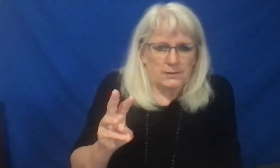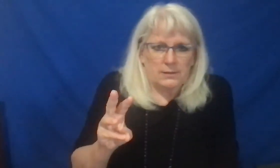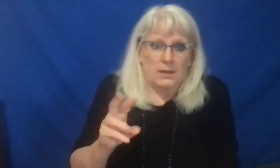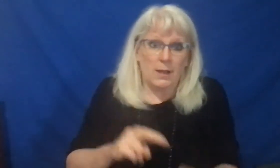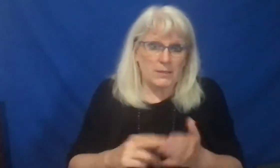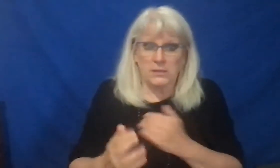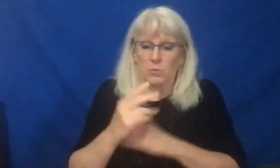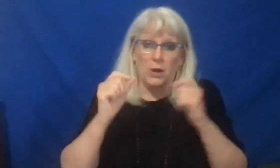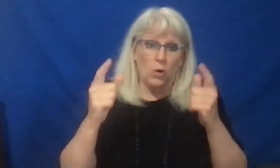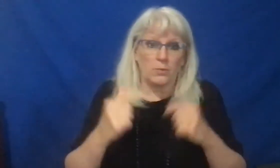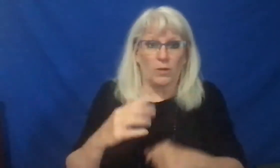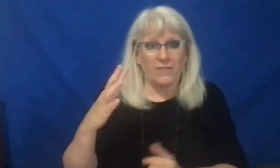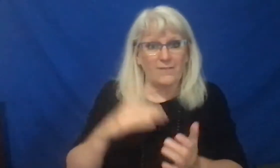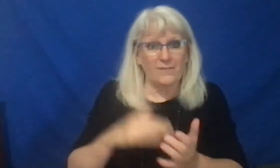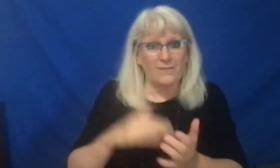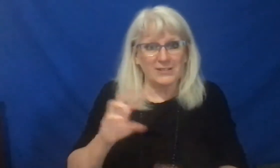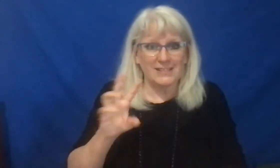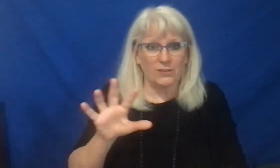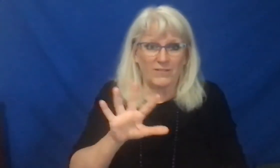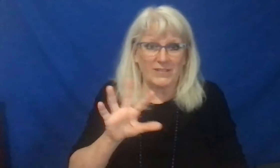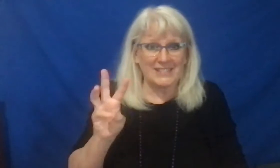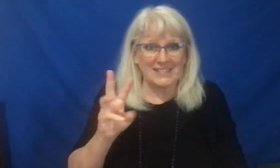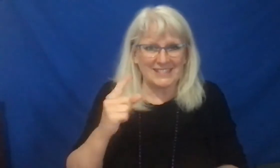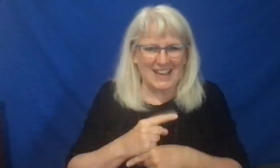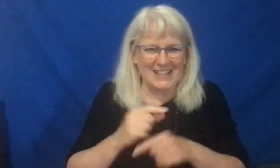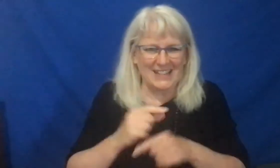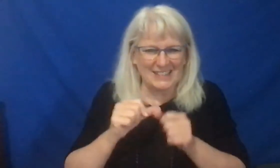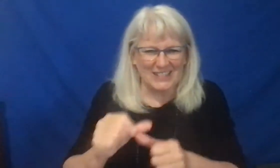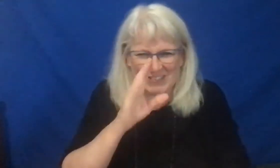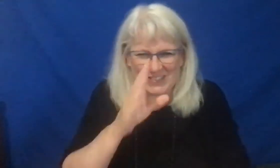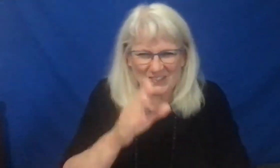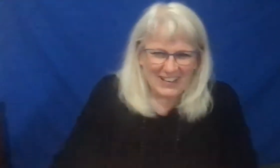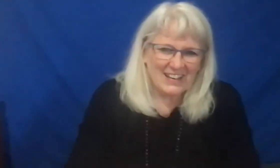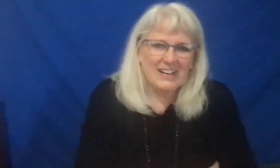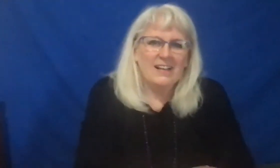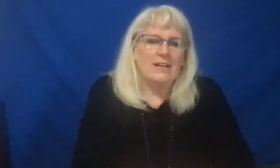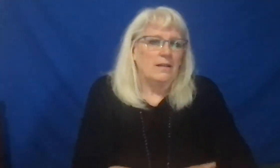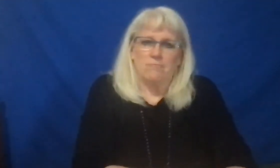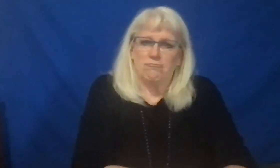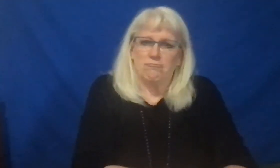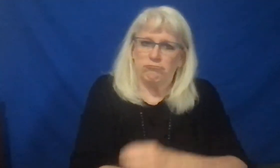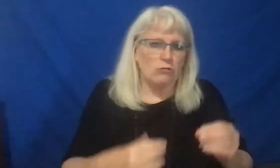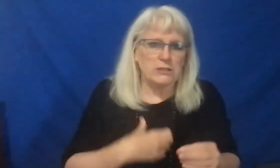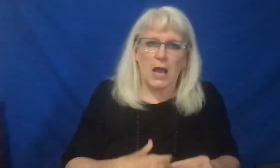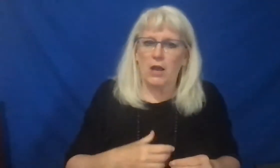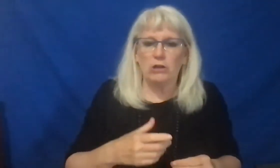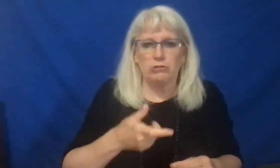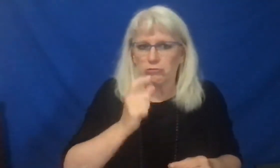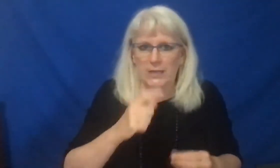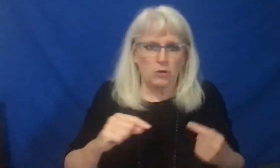with 5,656 days of continuous sobriety, free from the desire to drink or self destruct. That's a